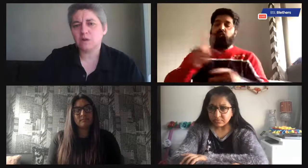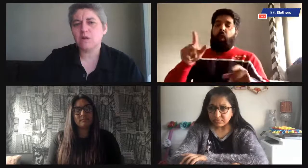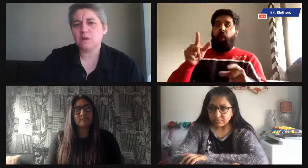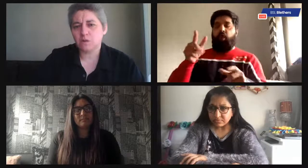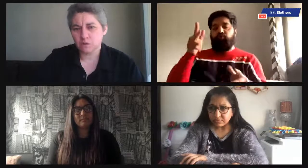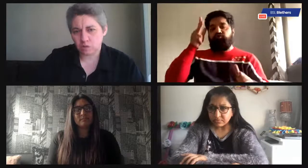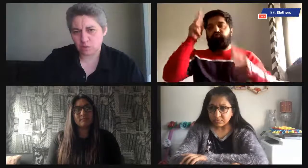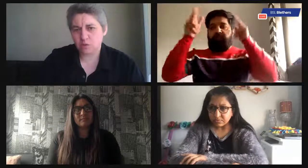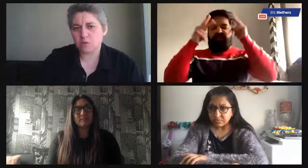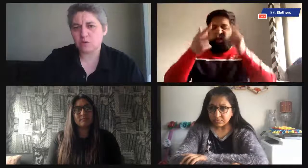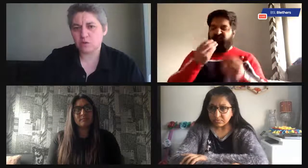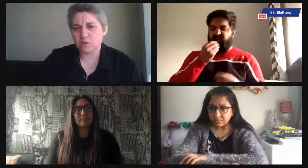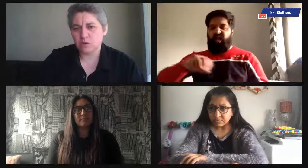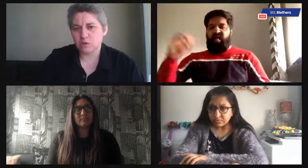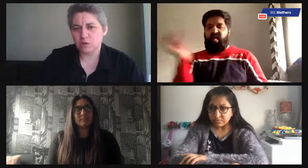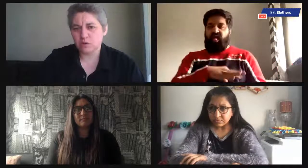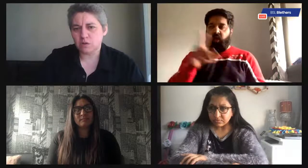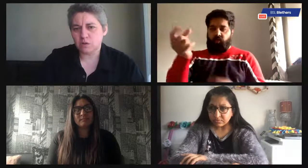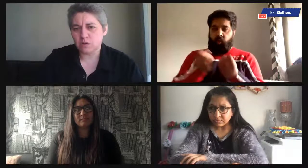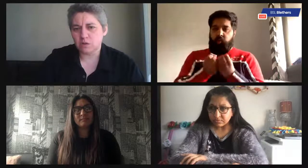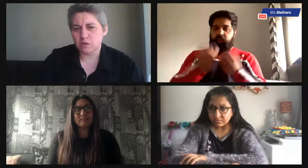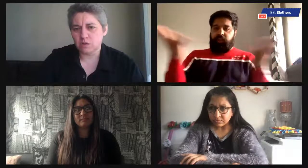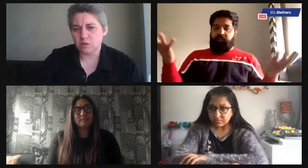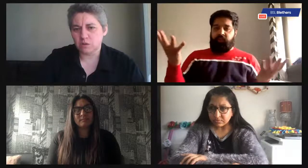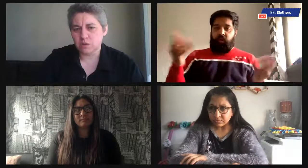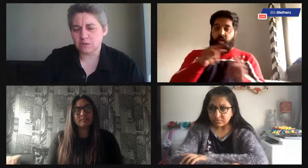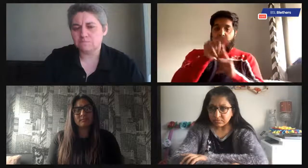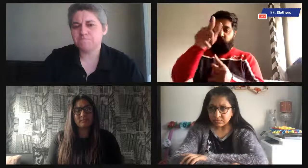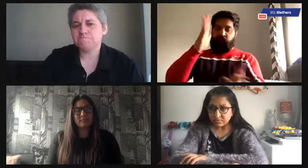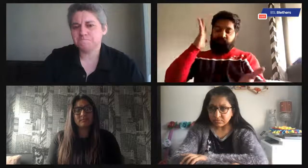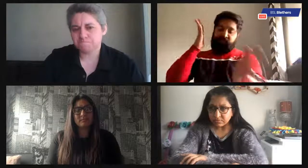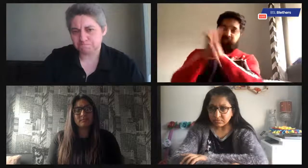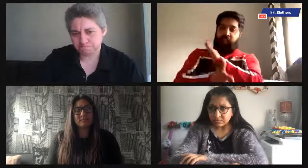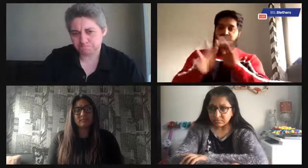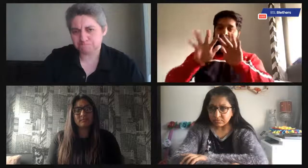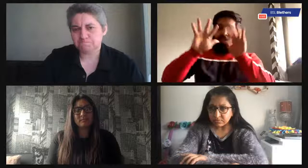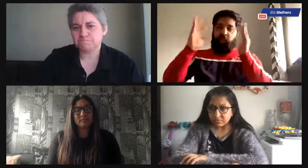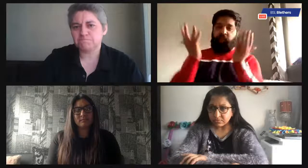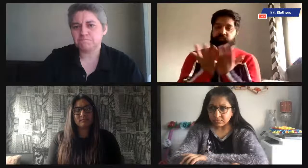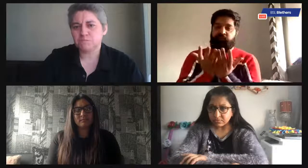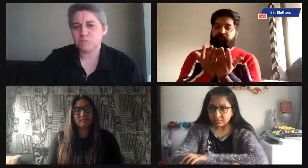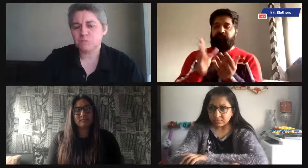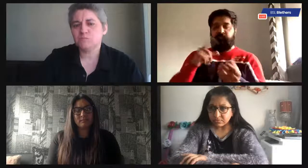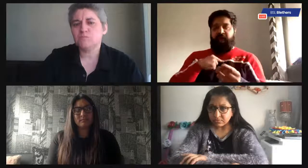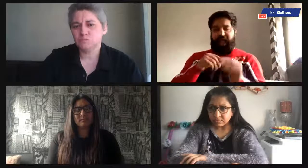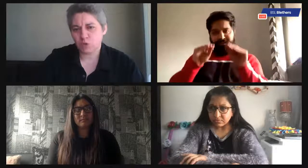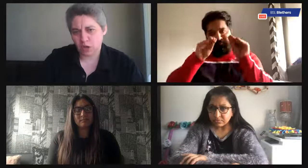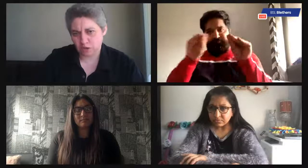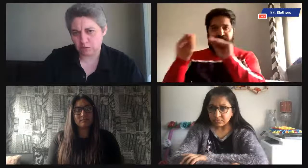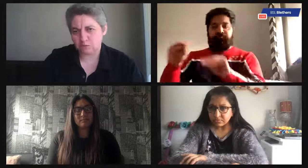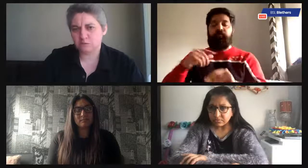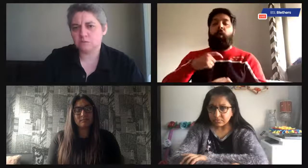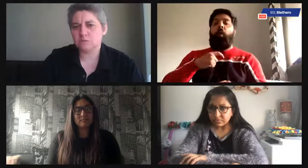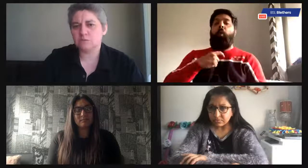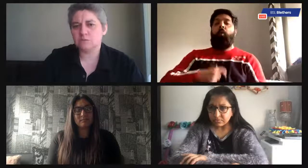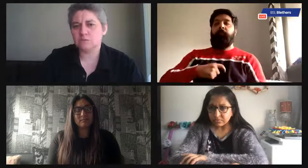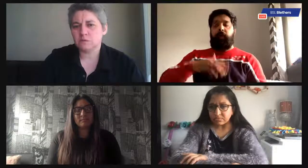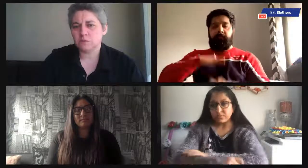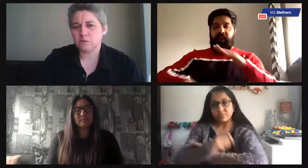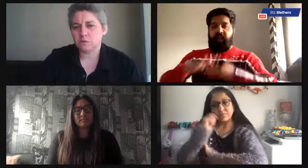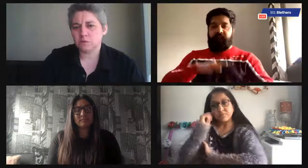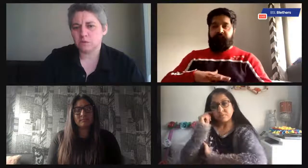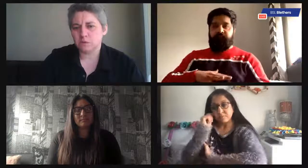looking about your personal responsibility for recycling anything from